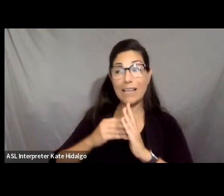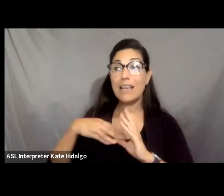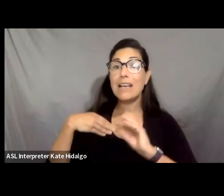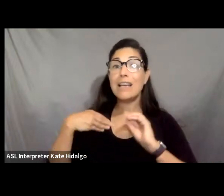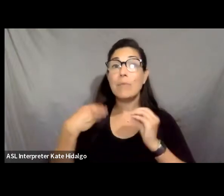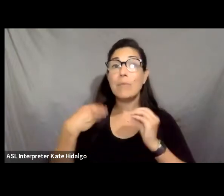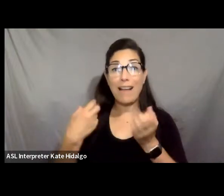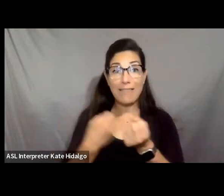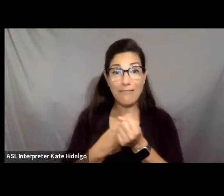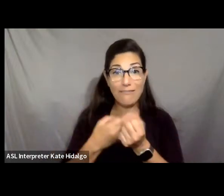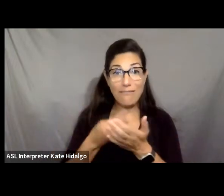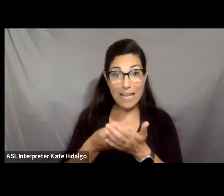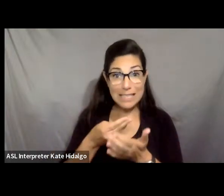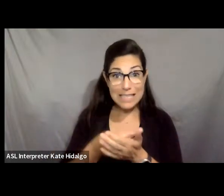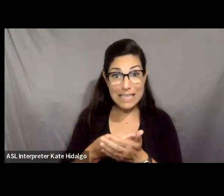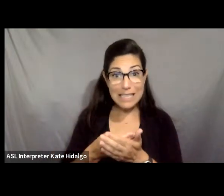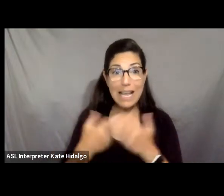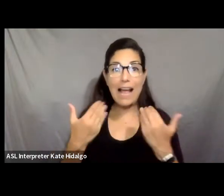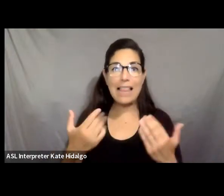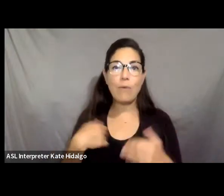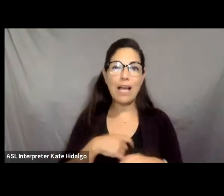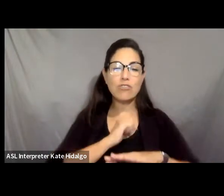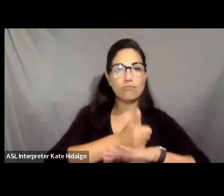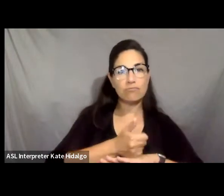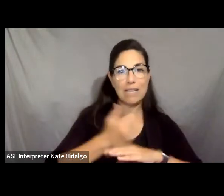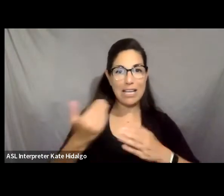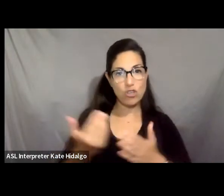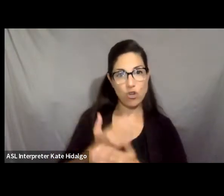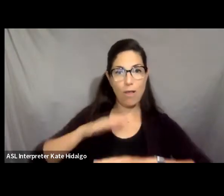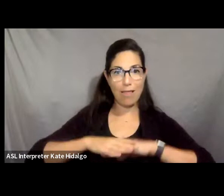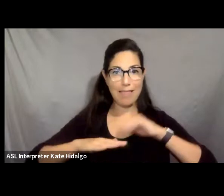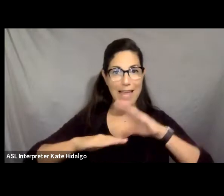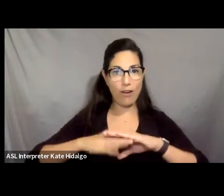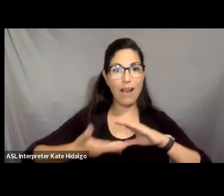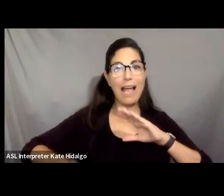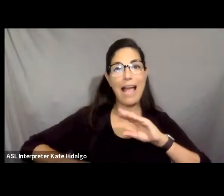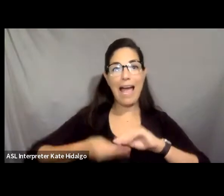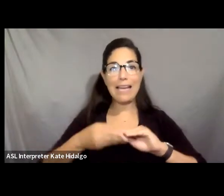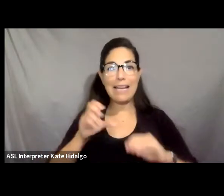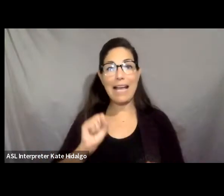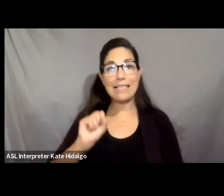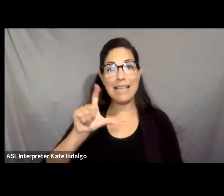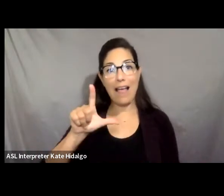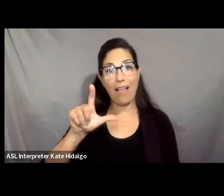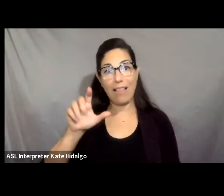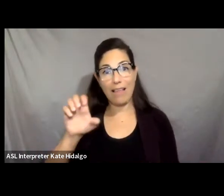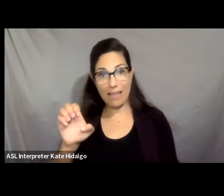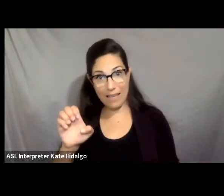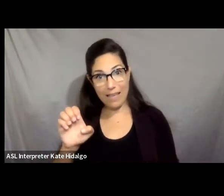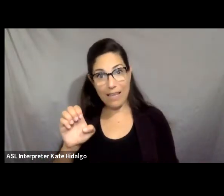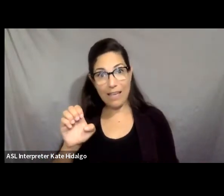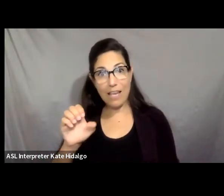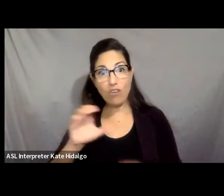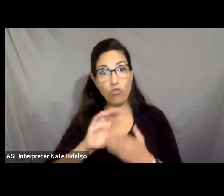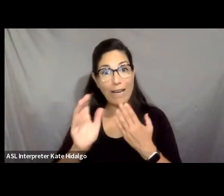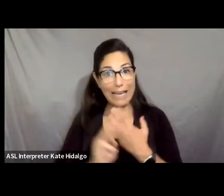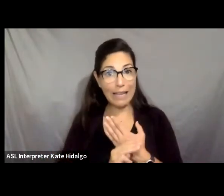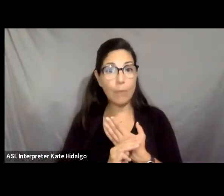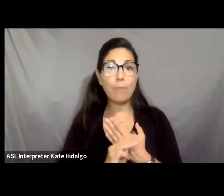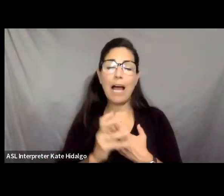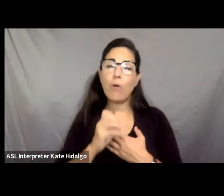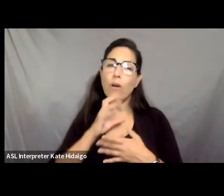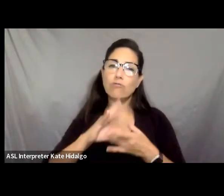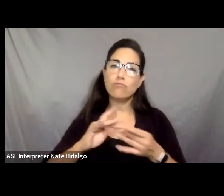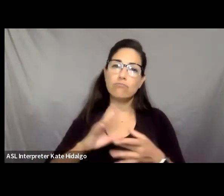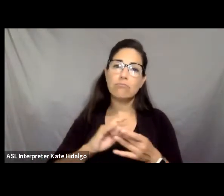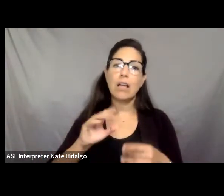funding. Two, and also allowing us to implement a different layer, which is adding SEL curriculum to it. And I just want to recognize Ms.